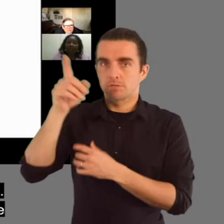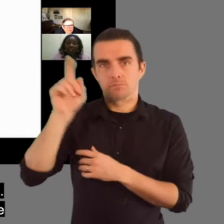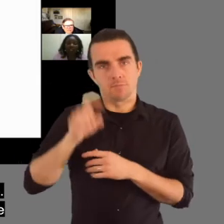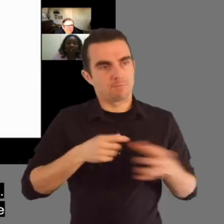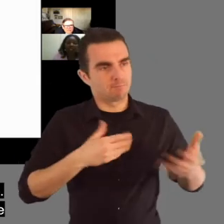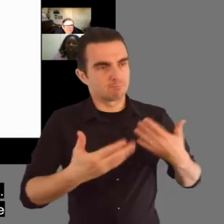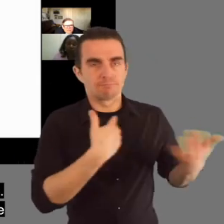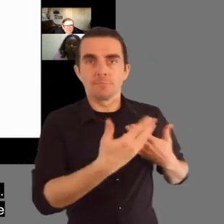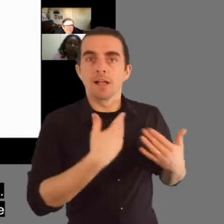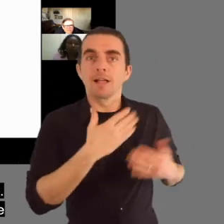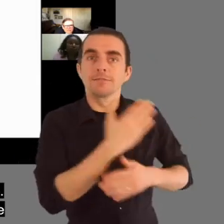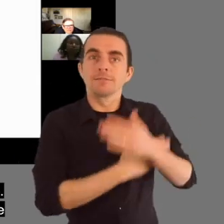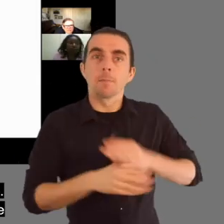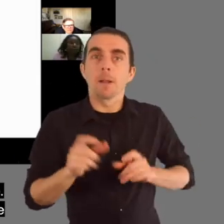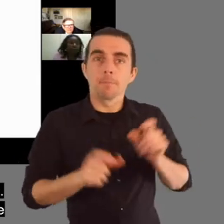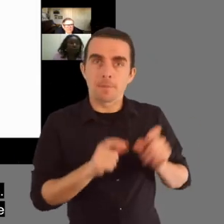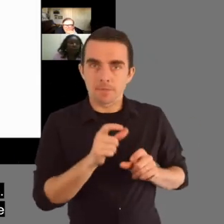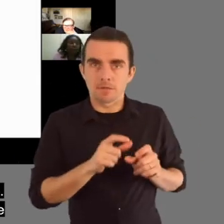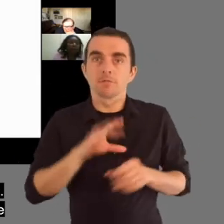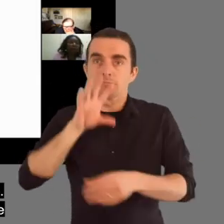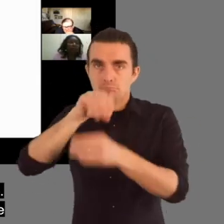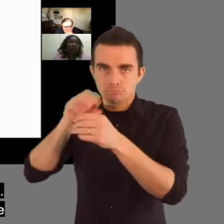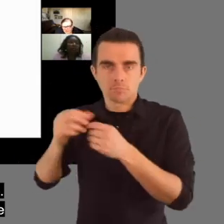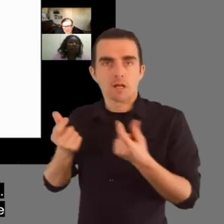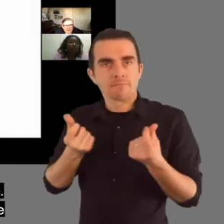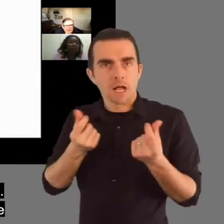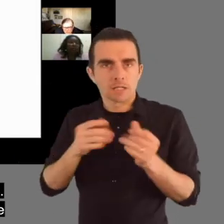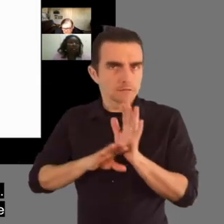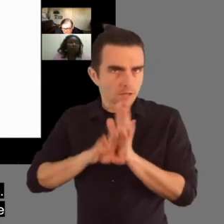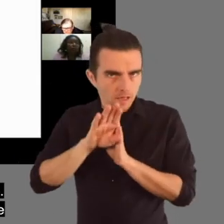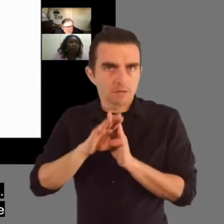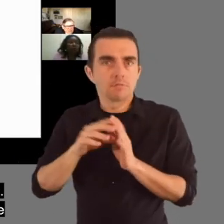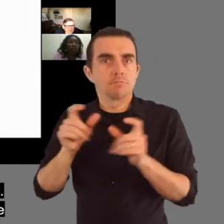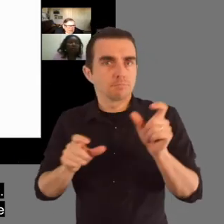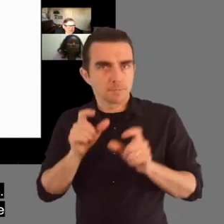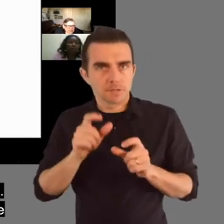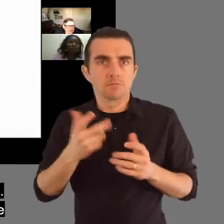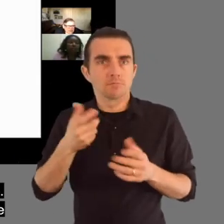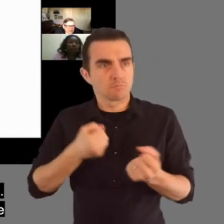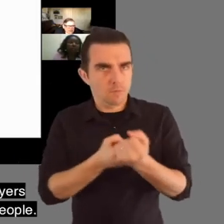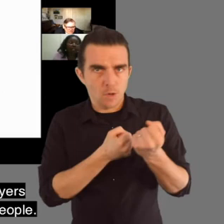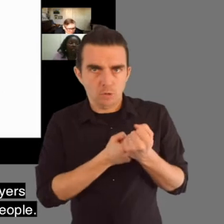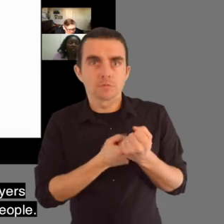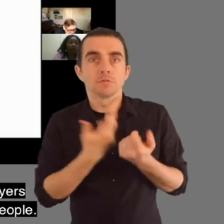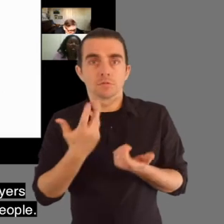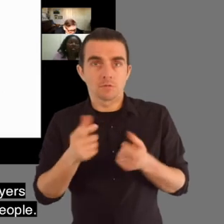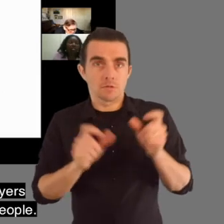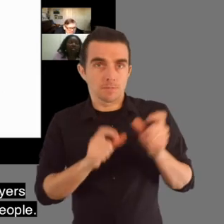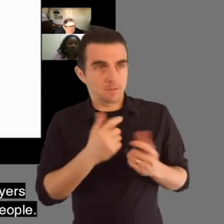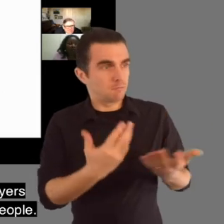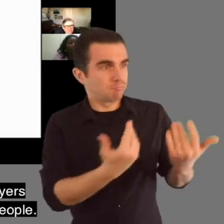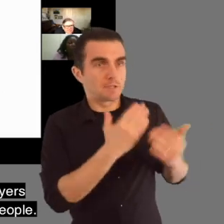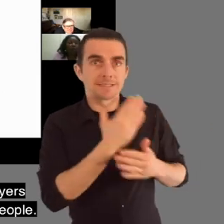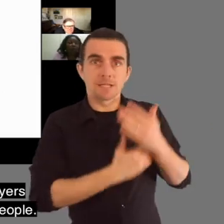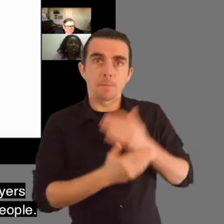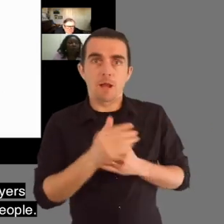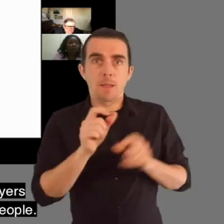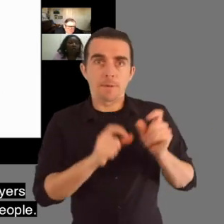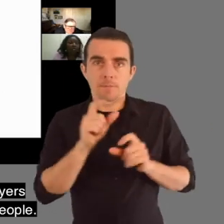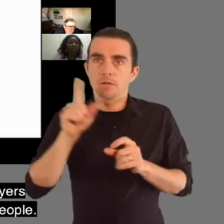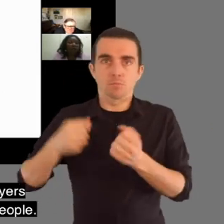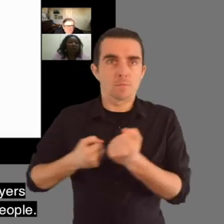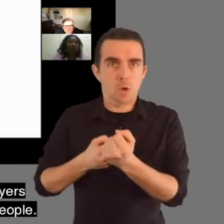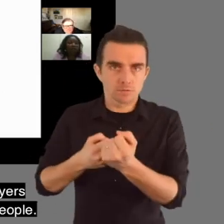by hiring disabled people. The state should provide financial incentives to employers